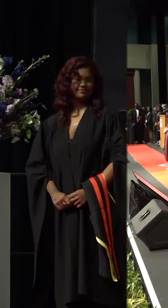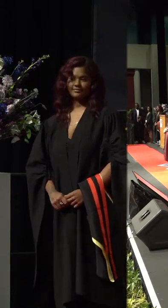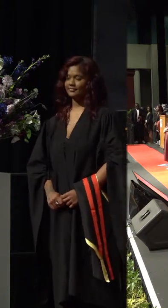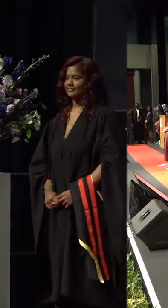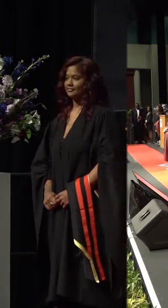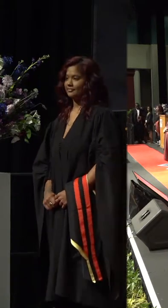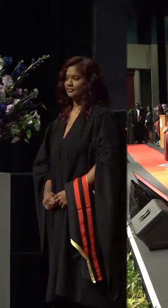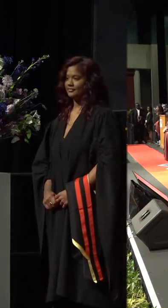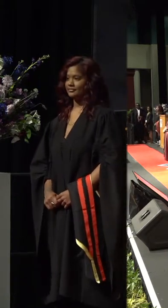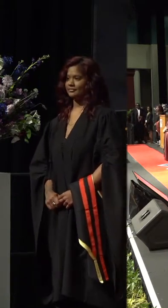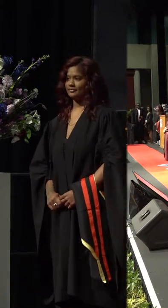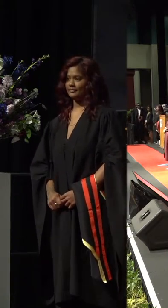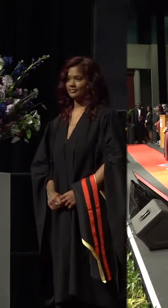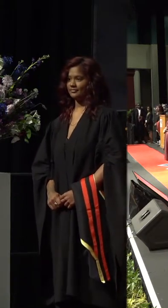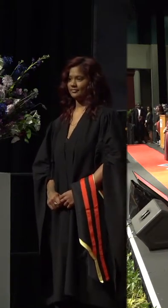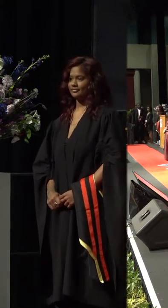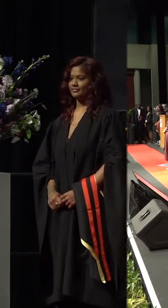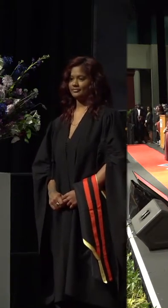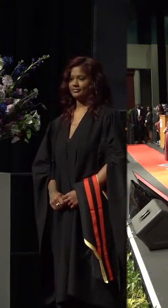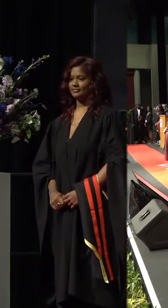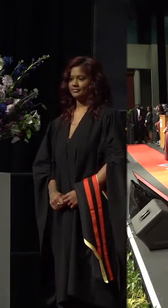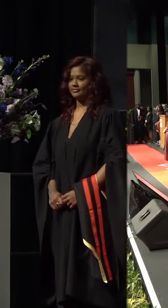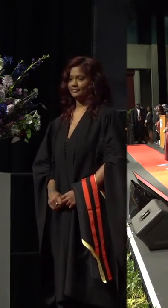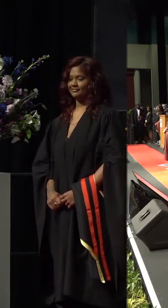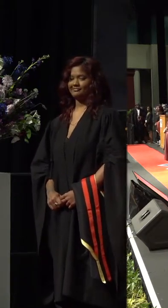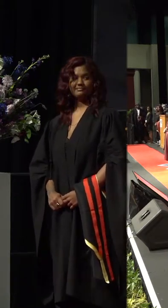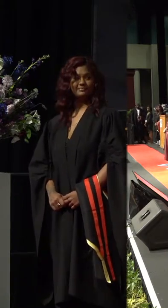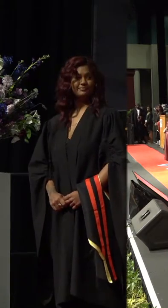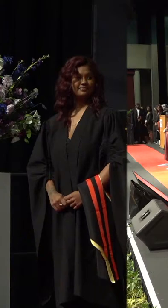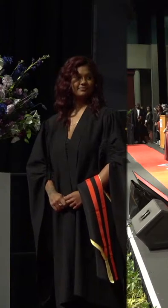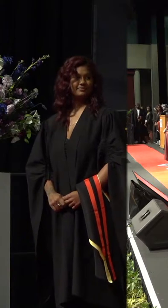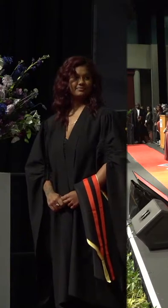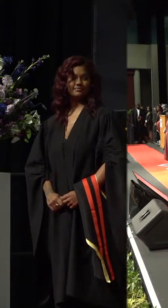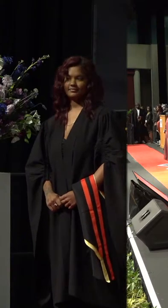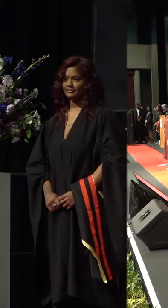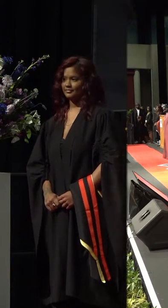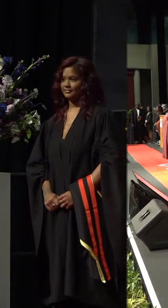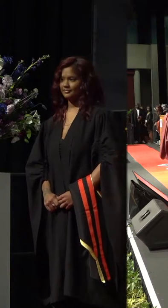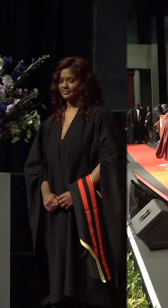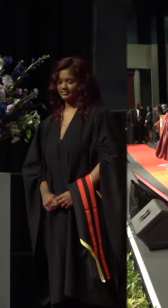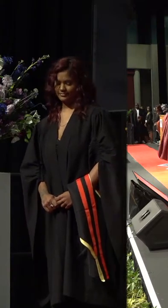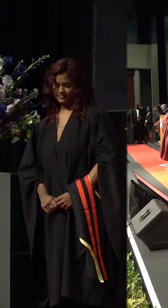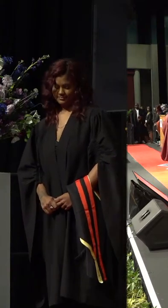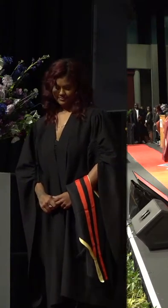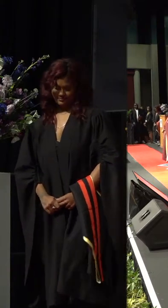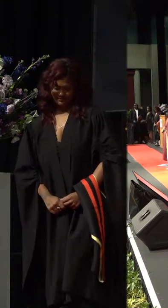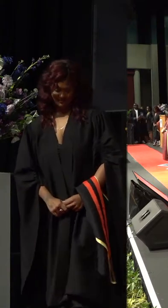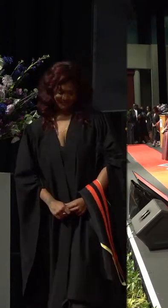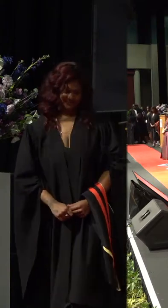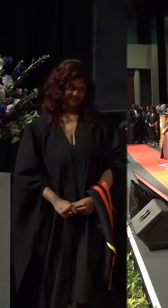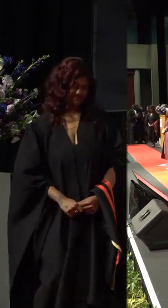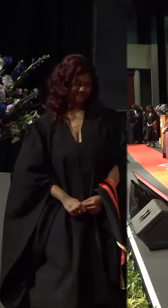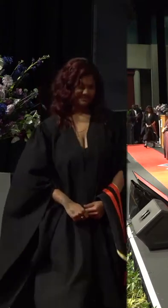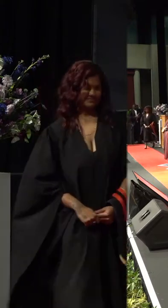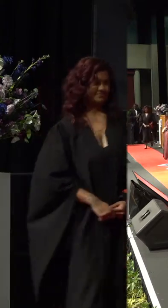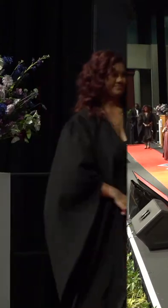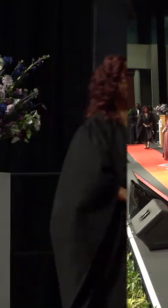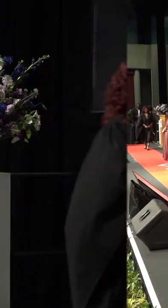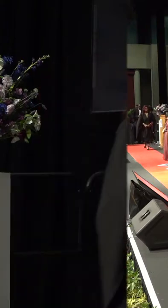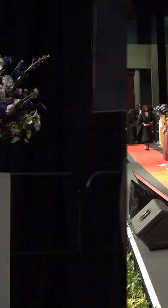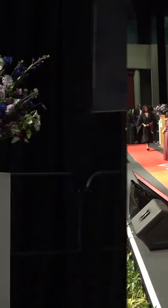For the National Diploma in Video Technology, Robin Lucille Chetty.